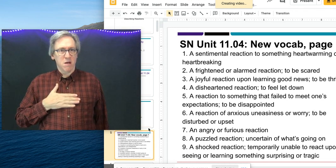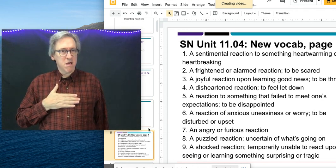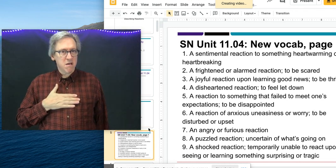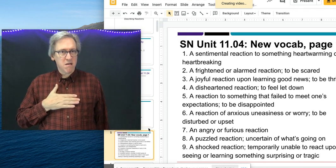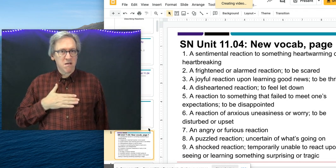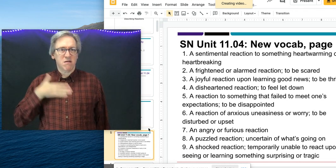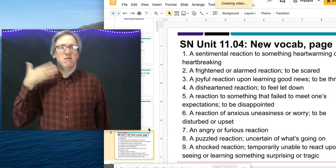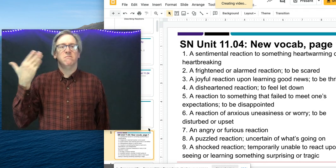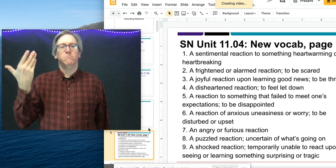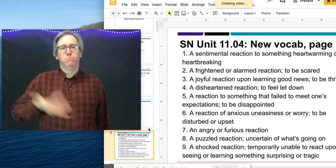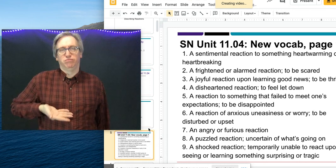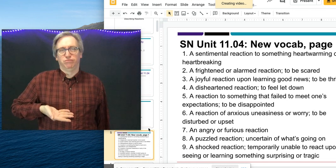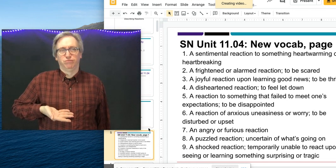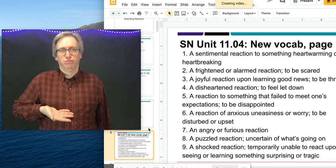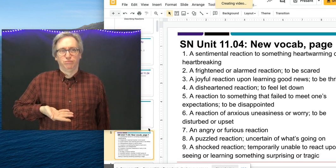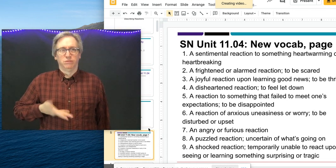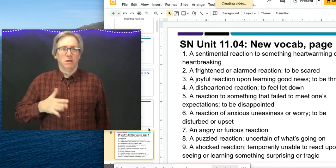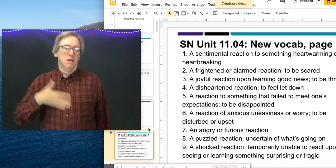from